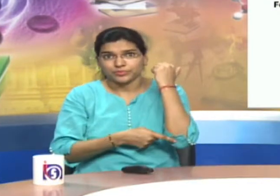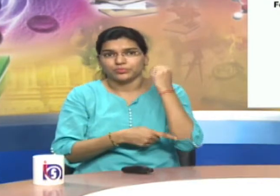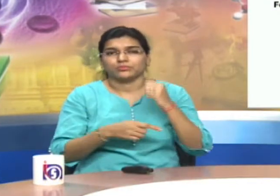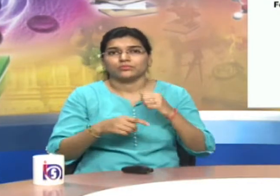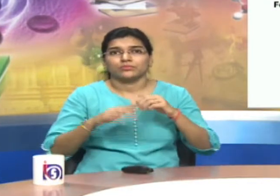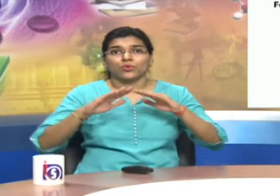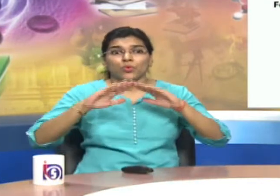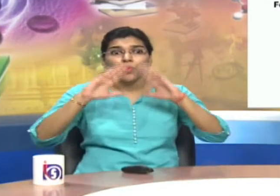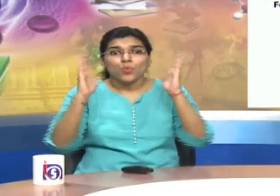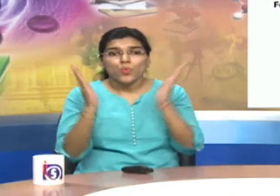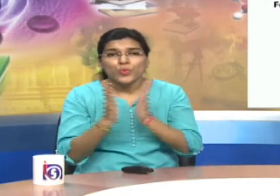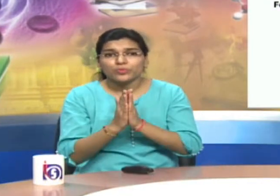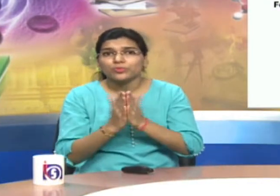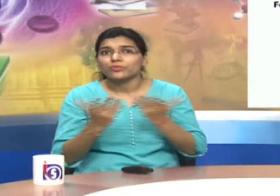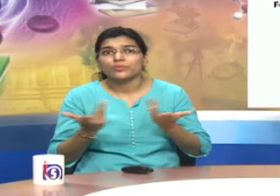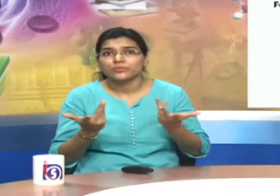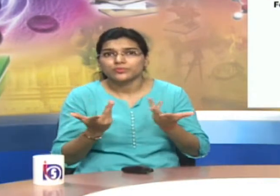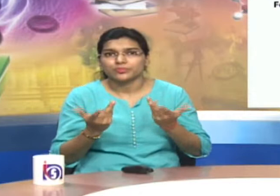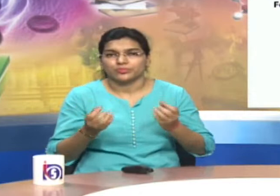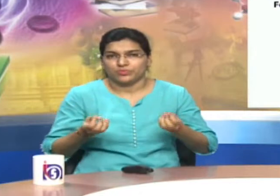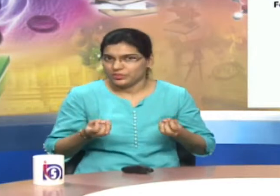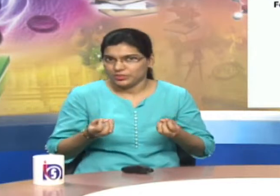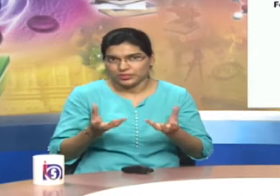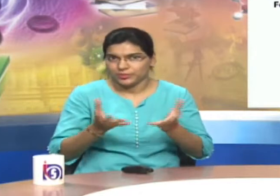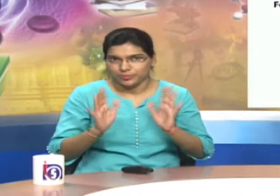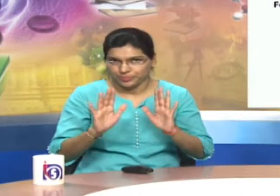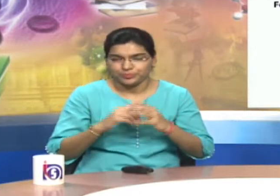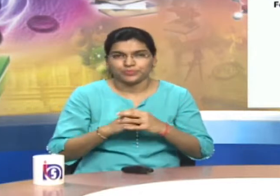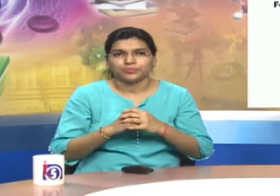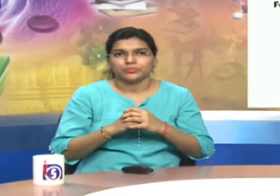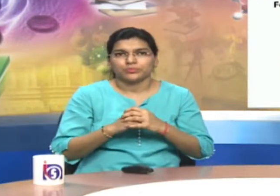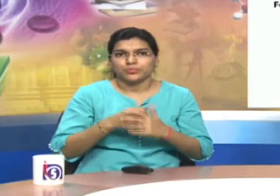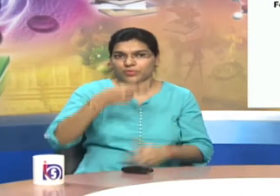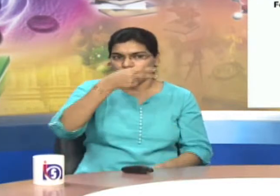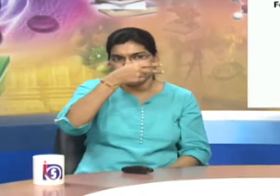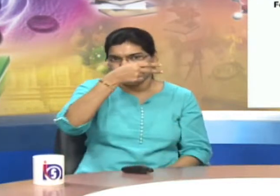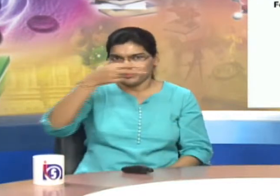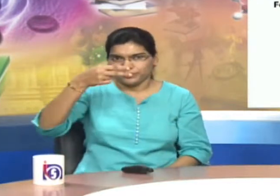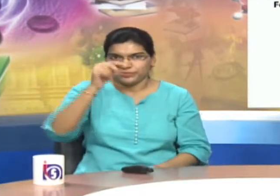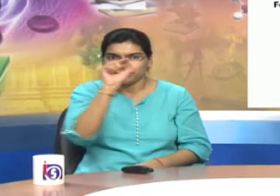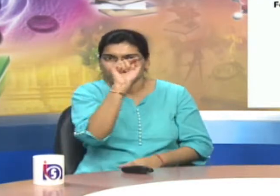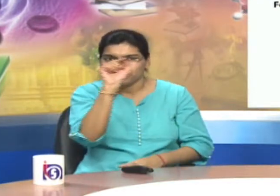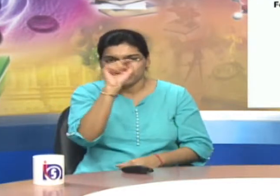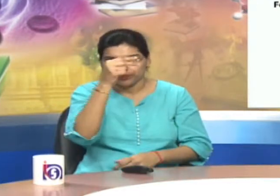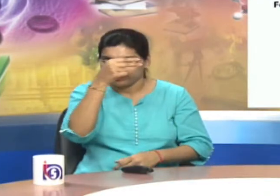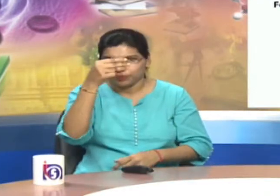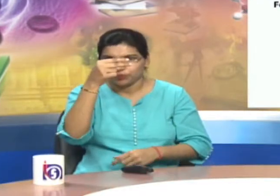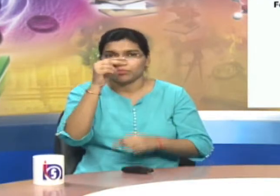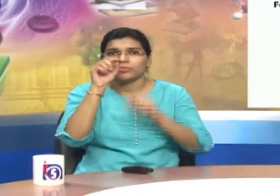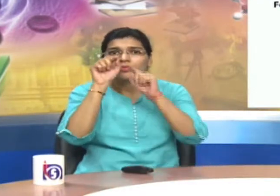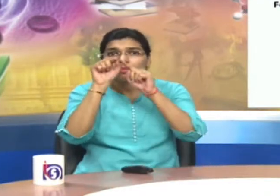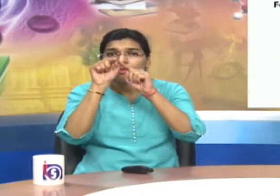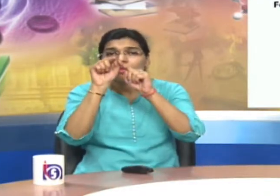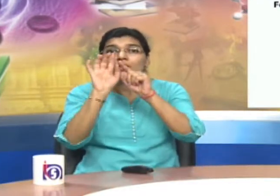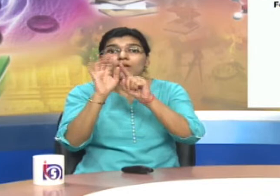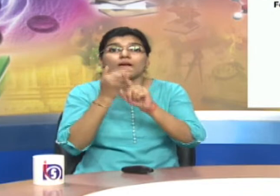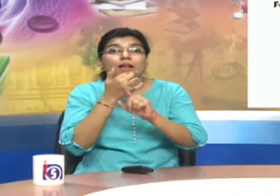So at last when you have to find the total, so how would you do the calculation? For